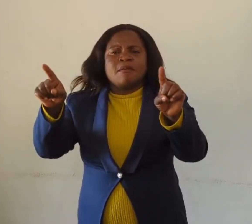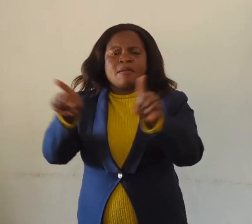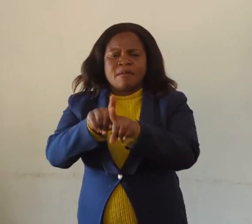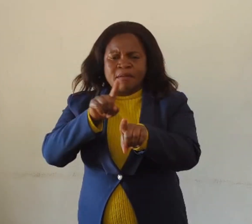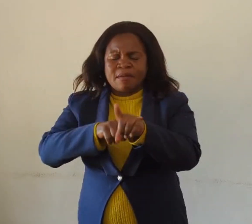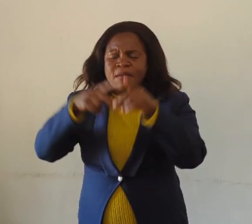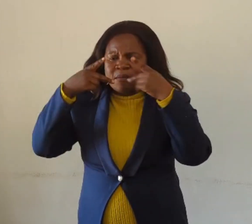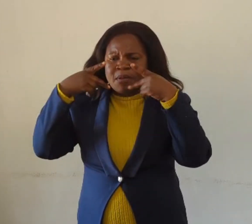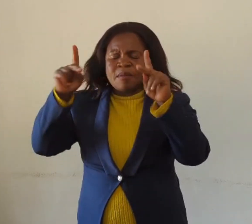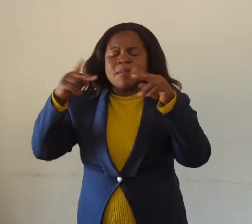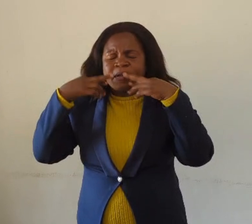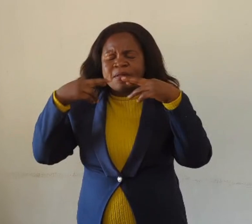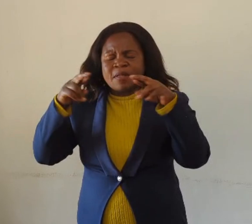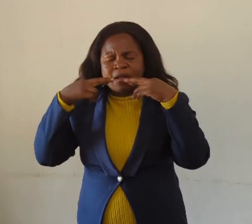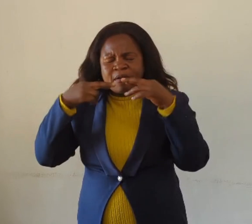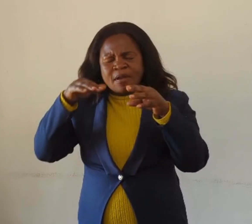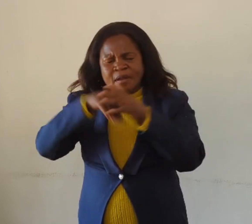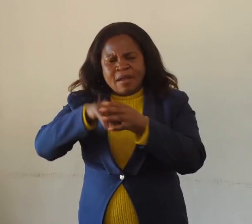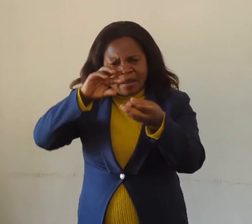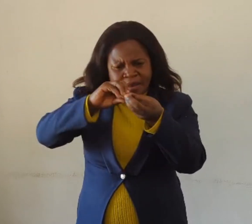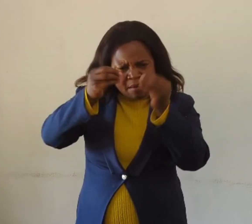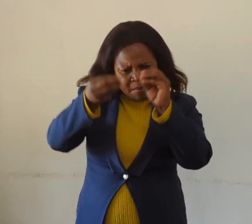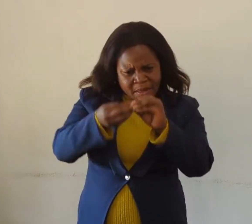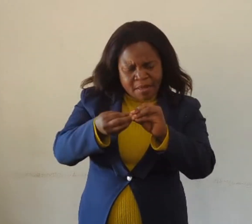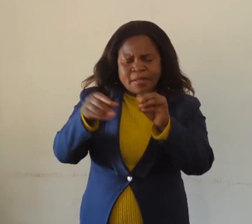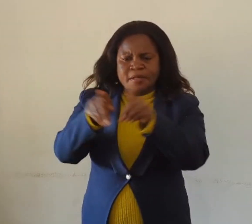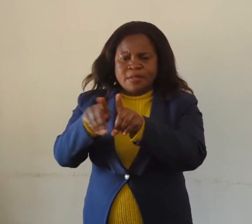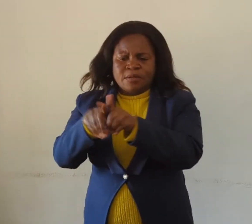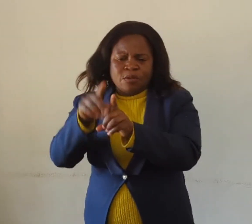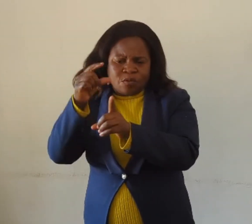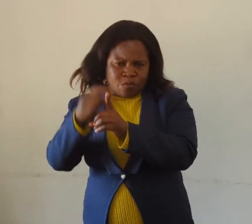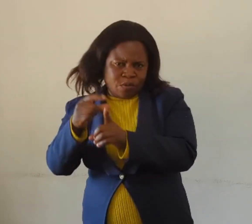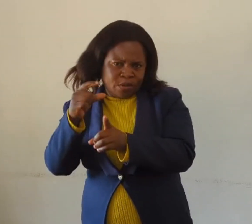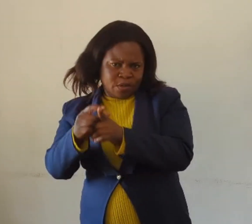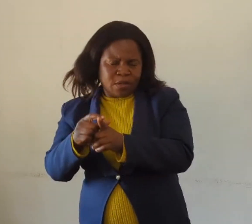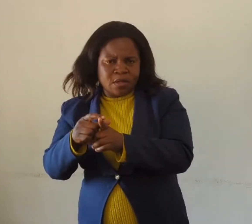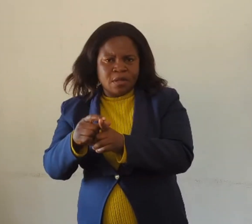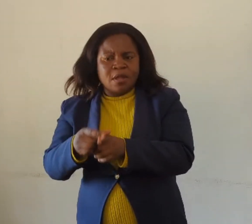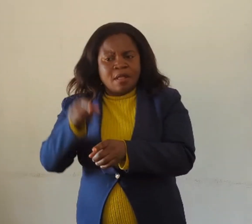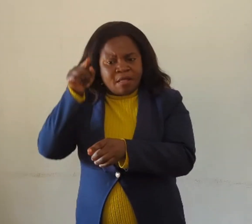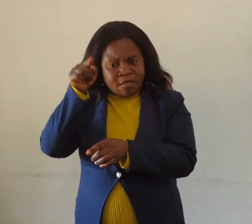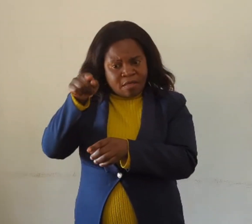results in figures and words at the polling station.